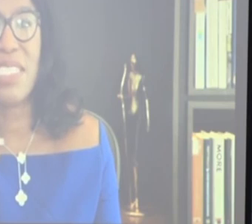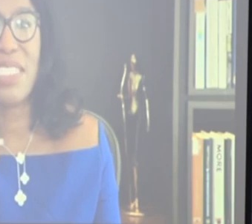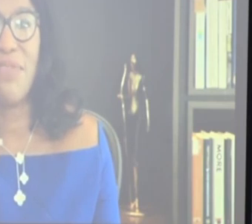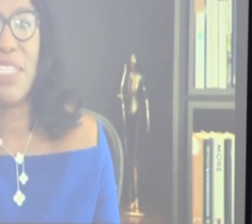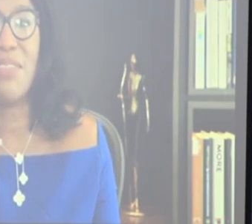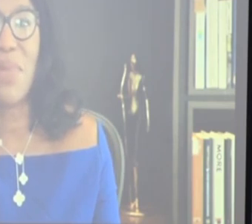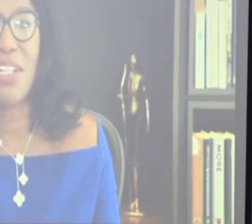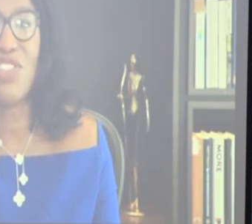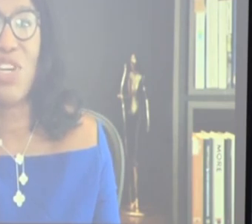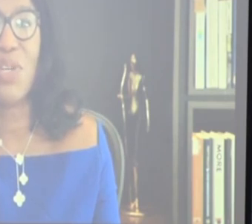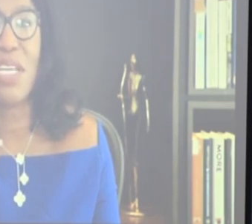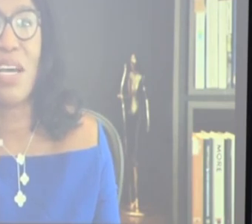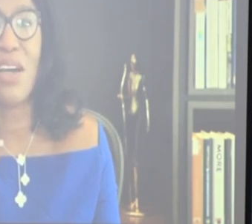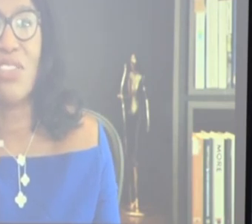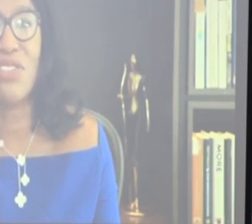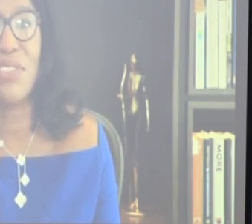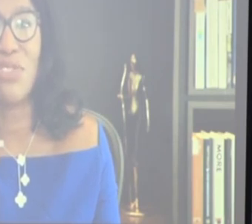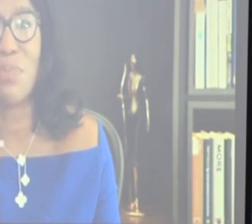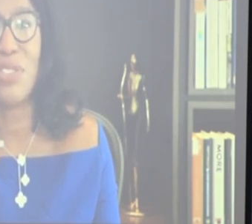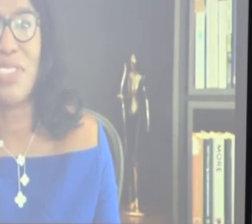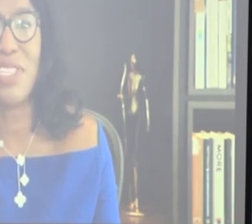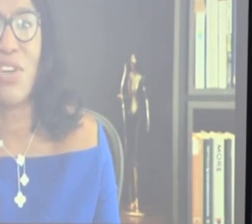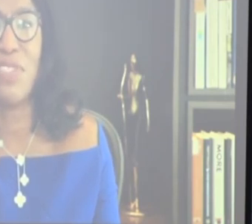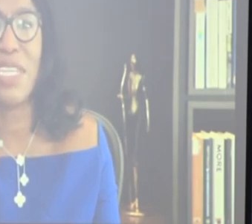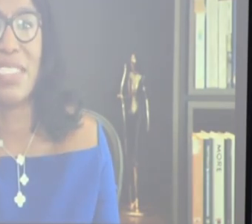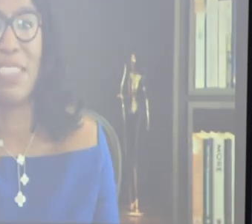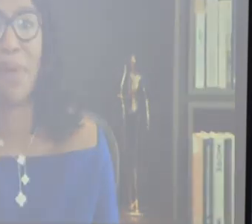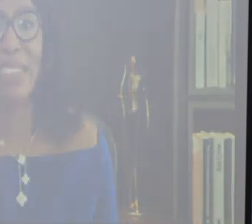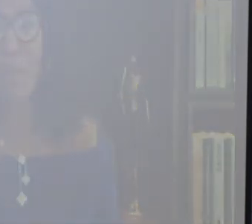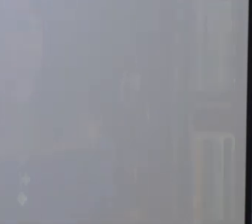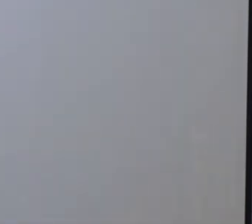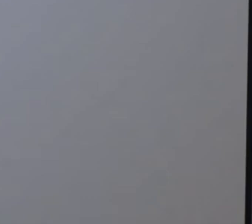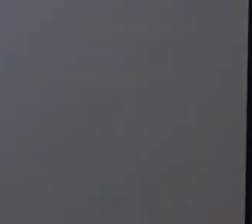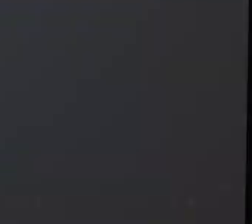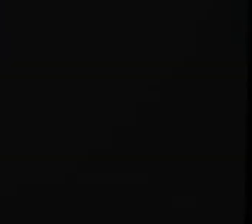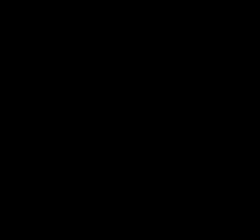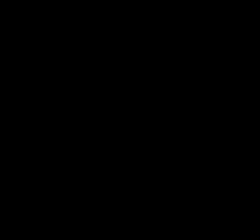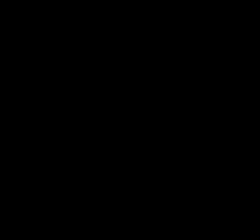marks a significant milestone in our country's response to the COVID-19 pandemic.